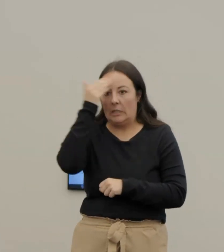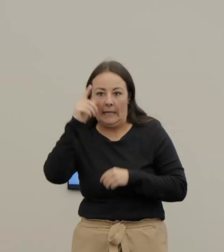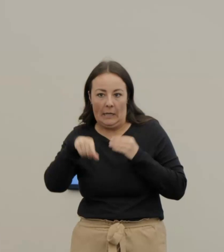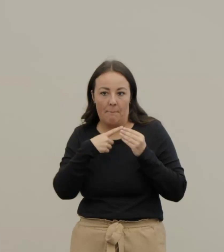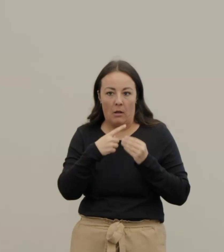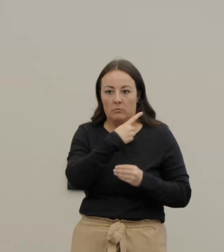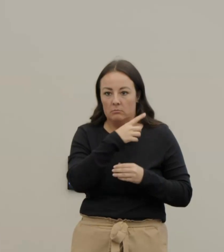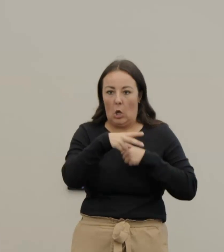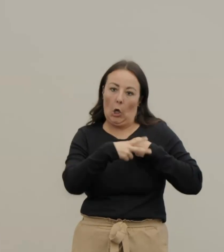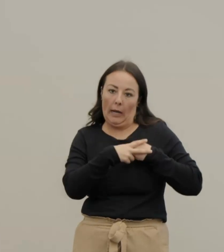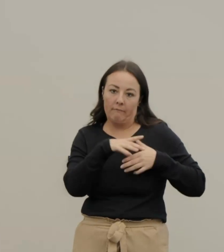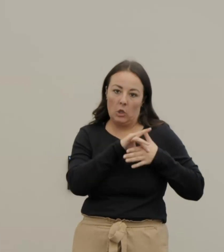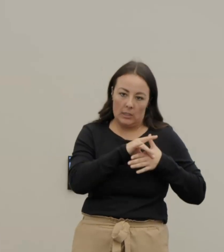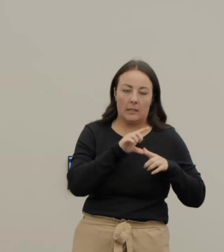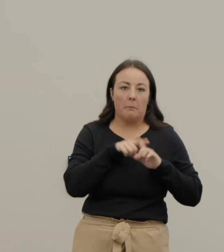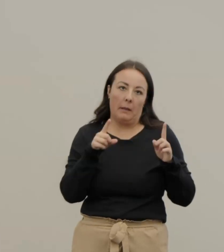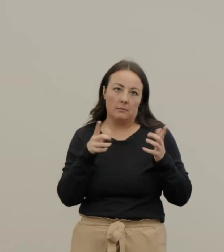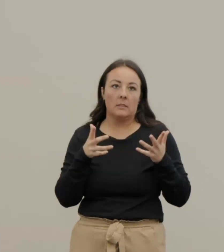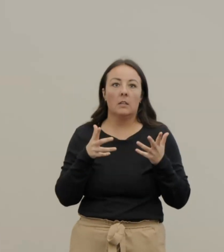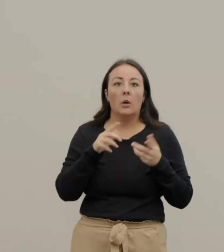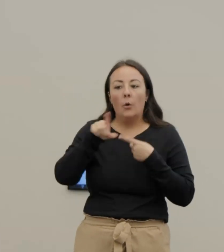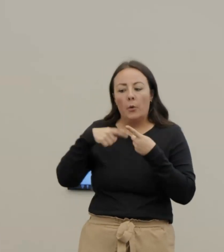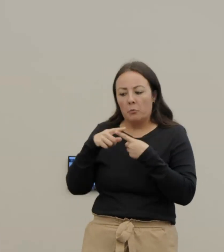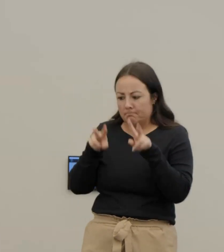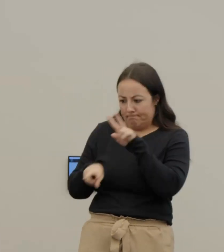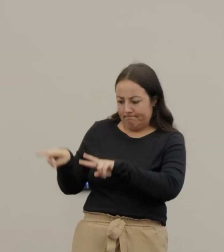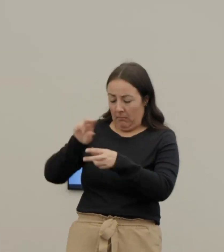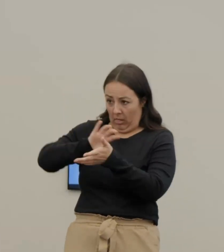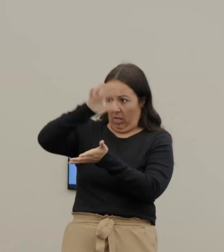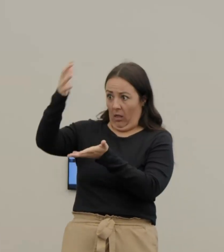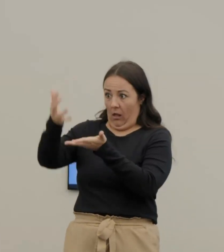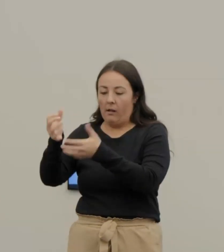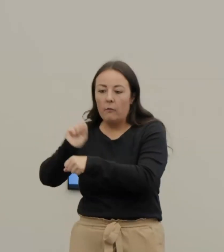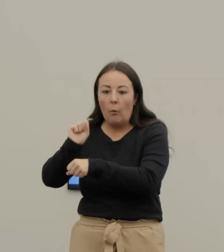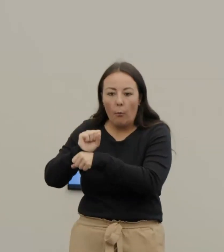But when we're looking at the pile of work in front of us, in order to meet this deadline,